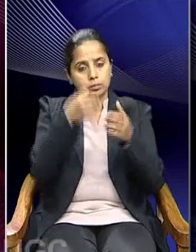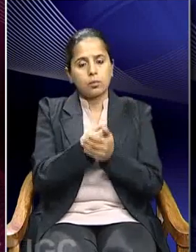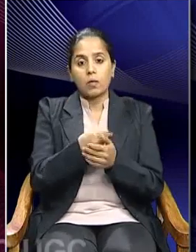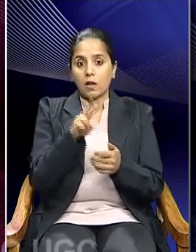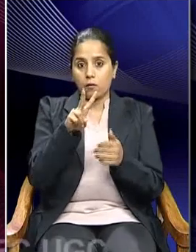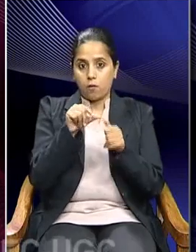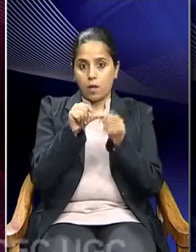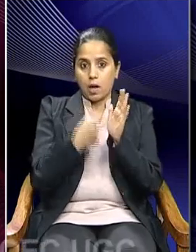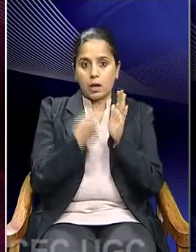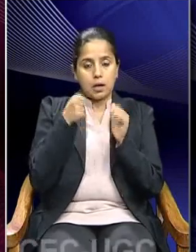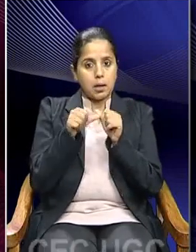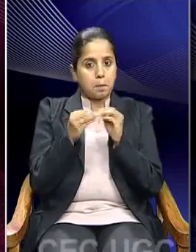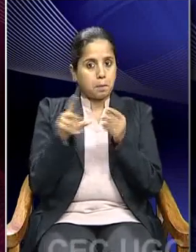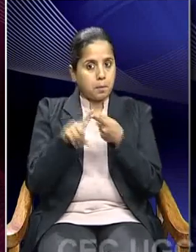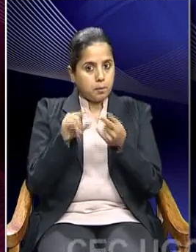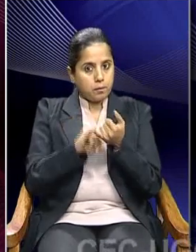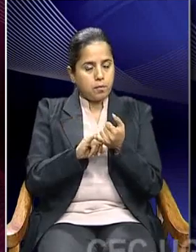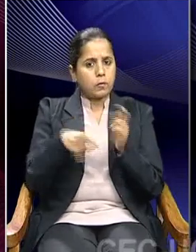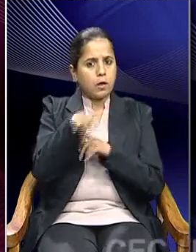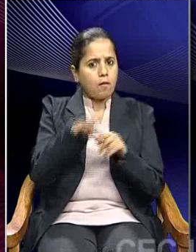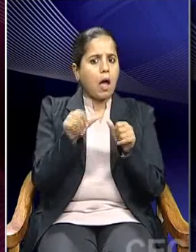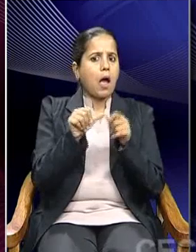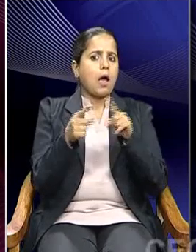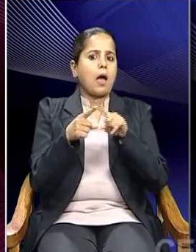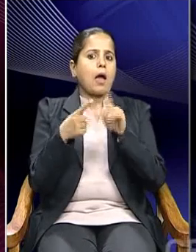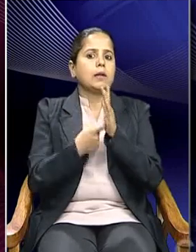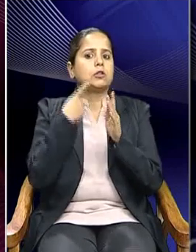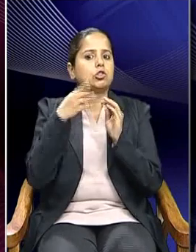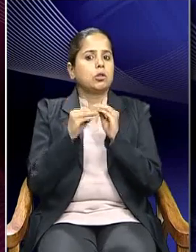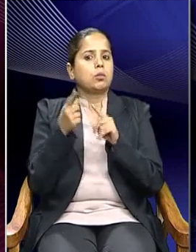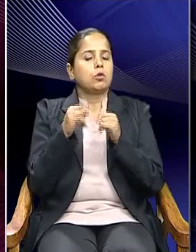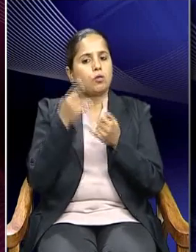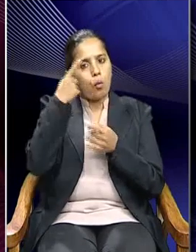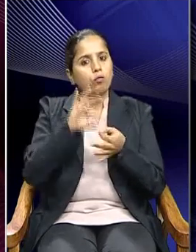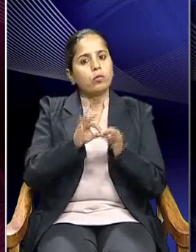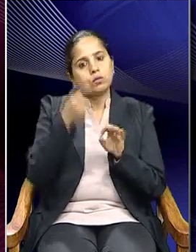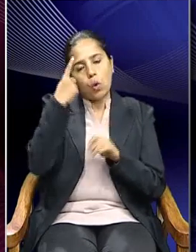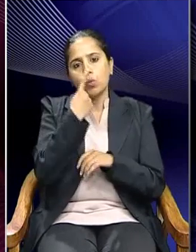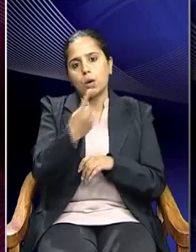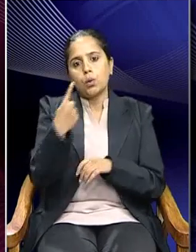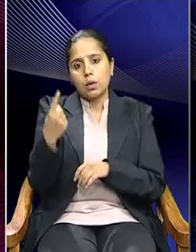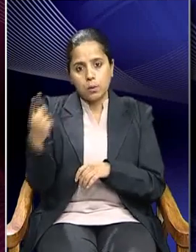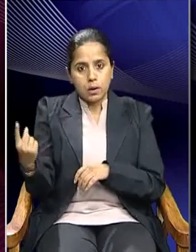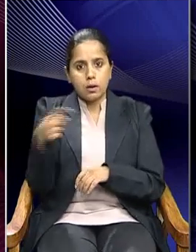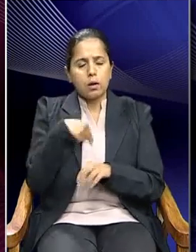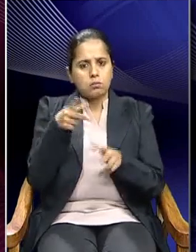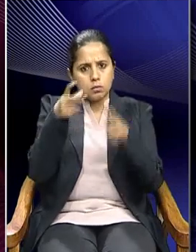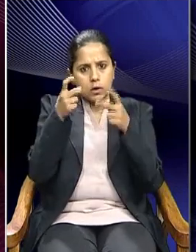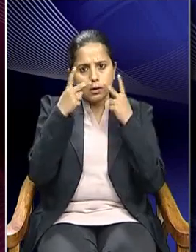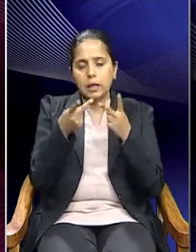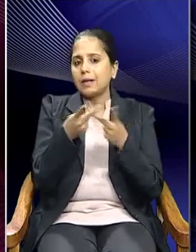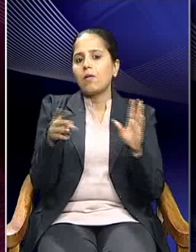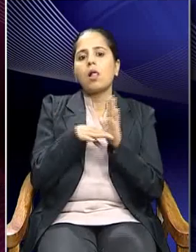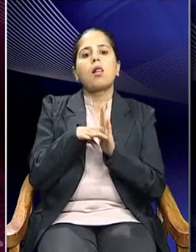Variables. Variables are attributes which are fixed for each thing but which are observed to be different